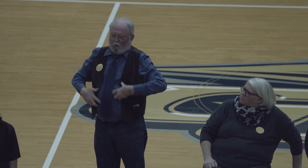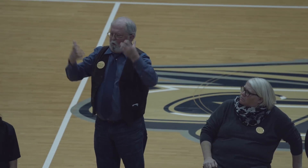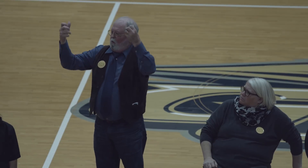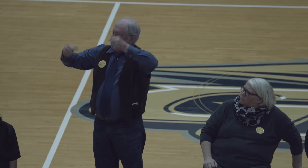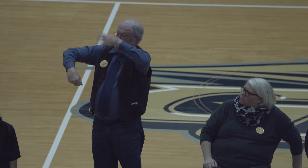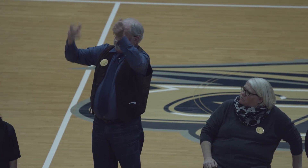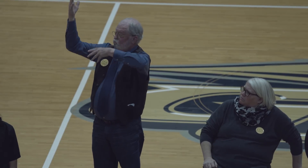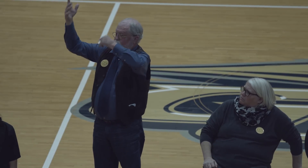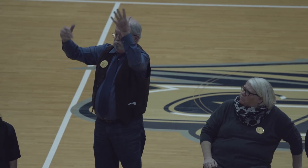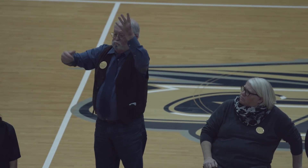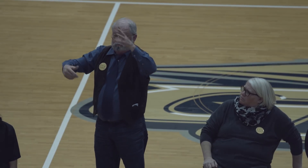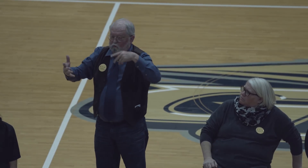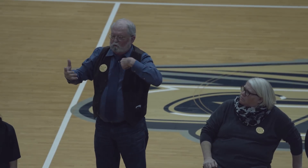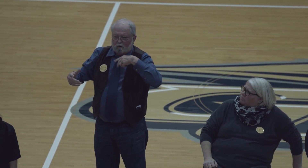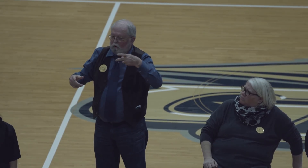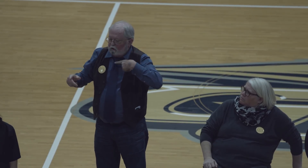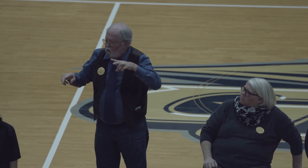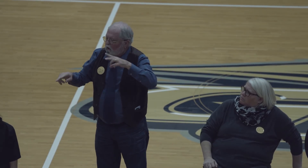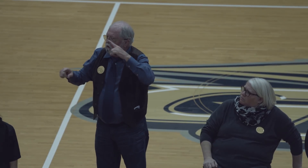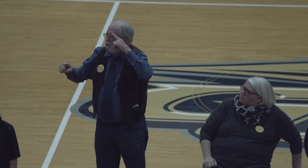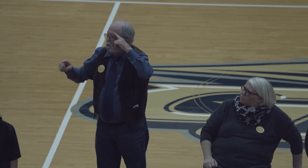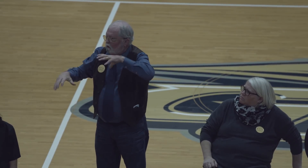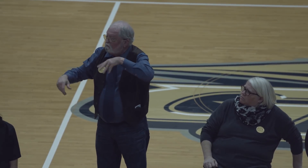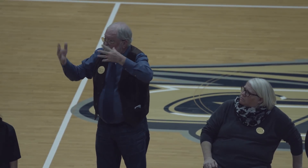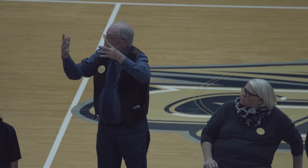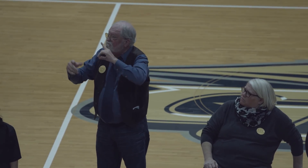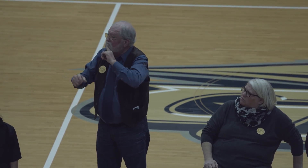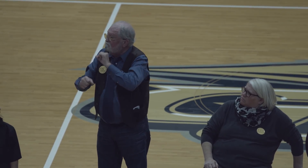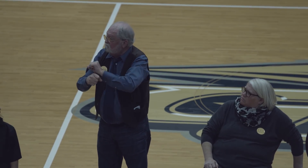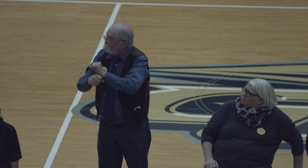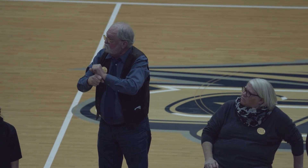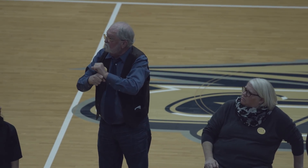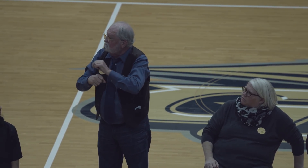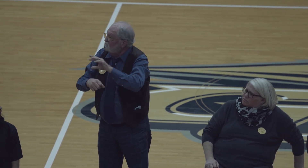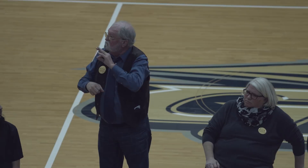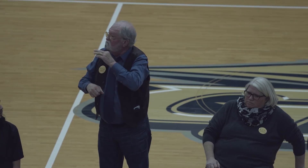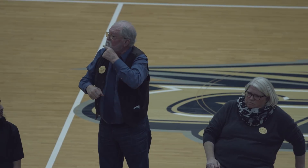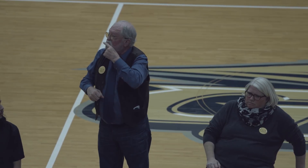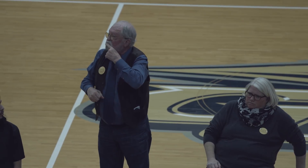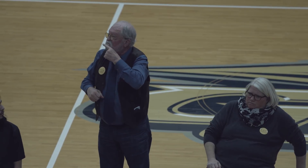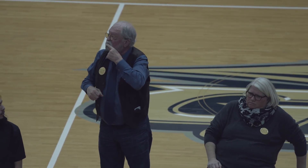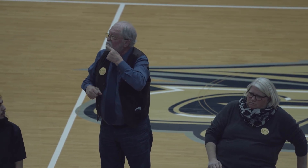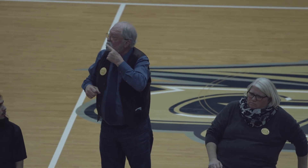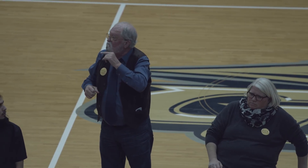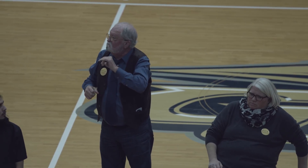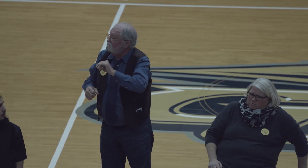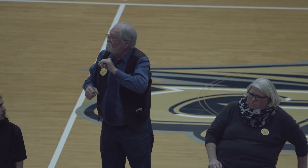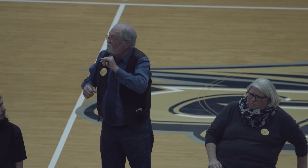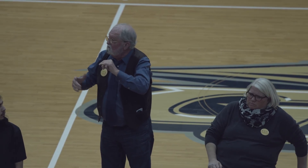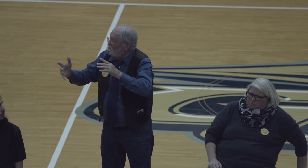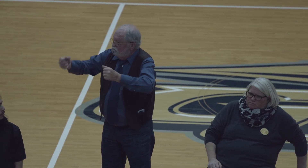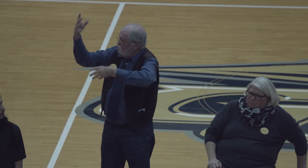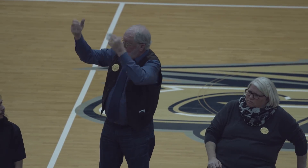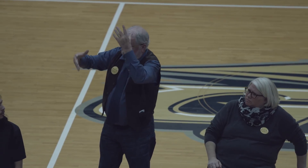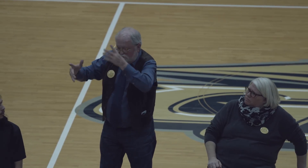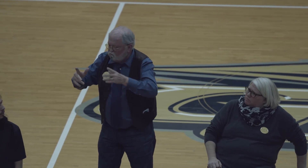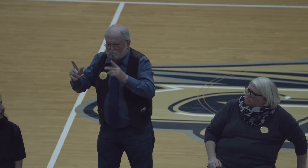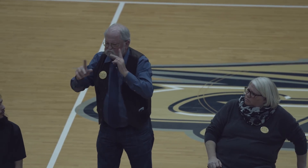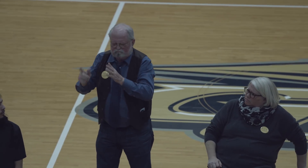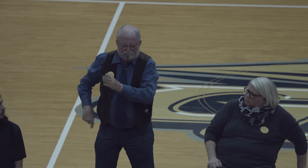the selection of a hearing president. And you saw people just explode around this announcement.